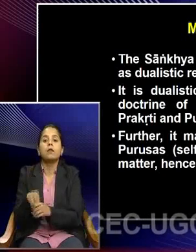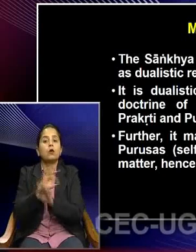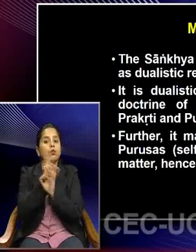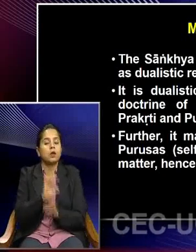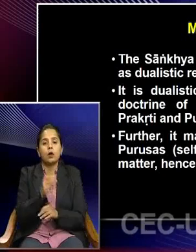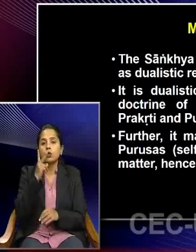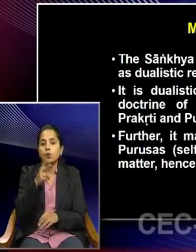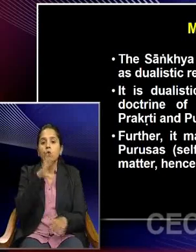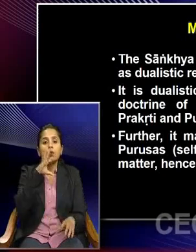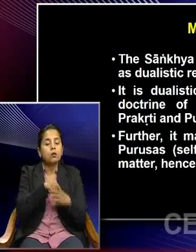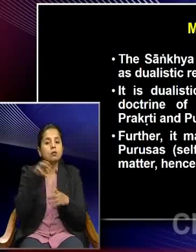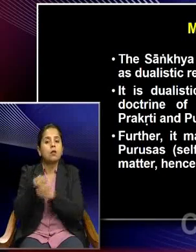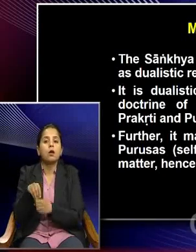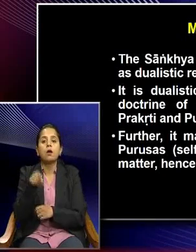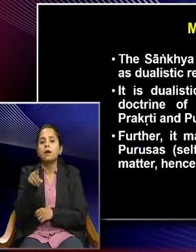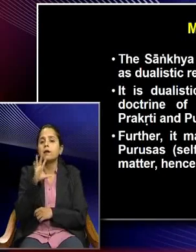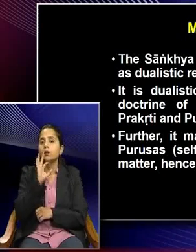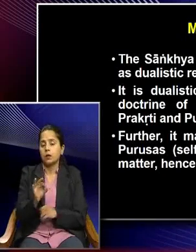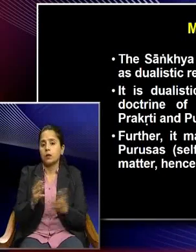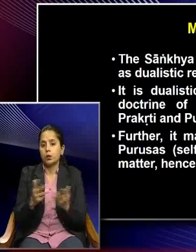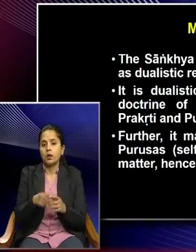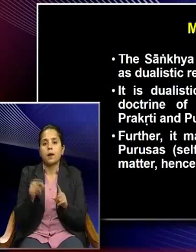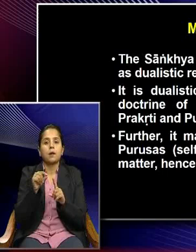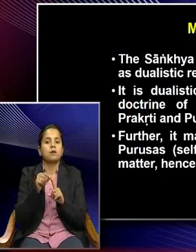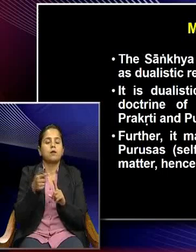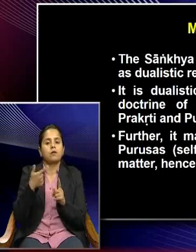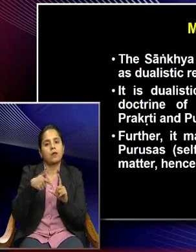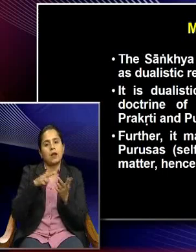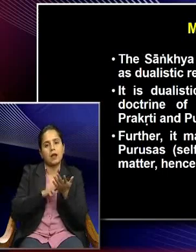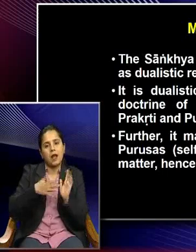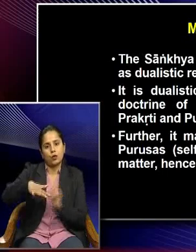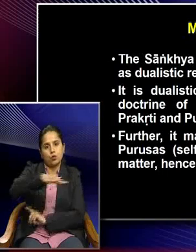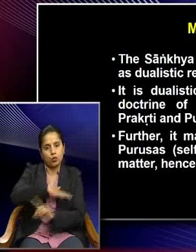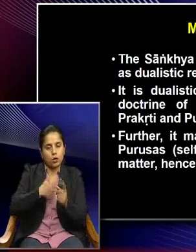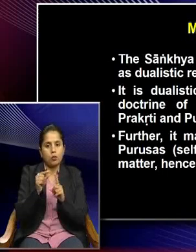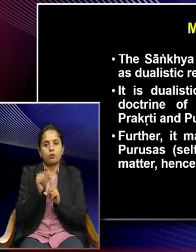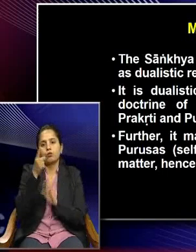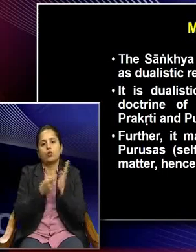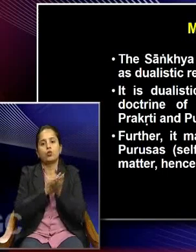those two ultimate realities are Prakriti and Purush.